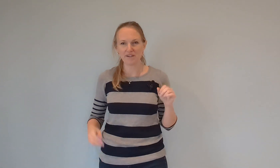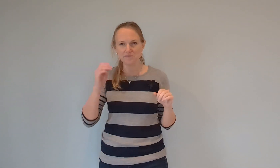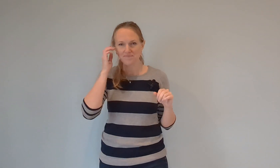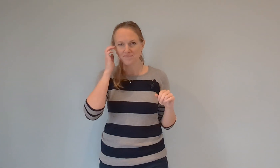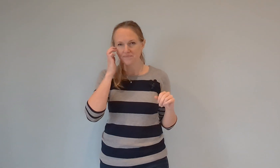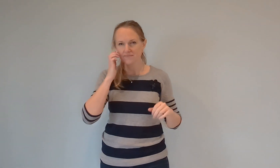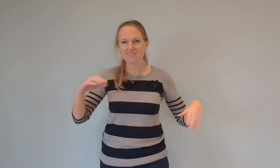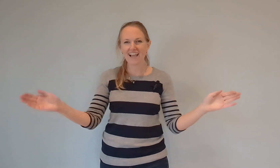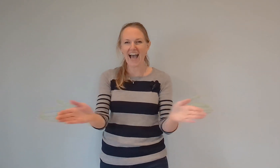shakeable.